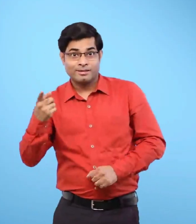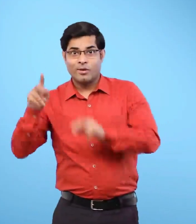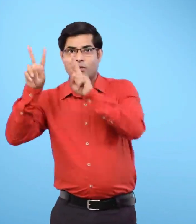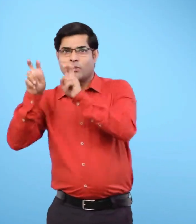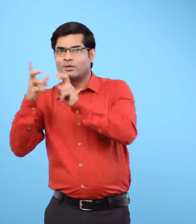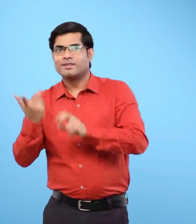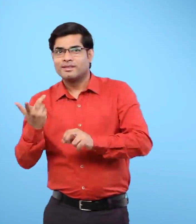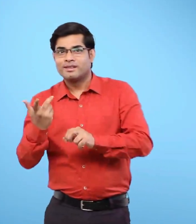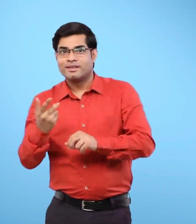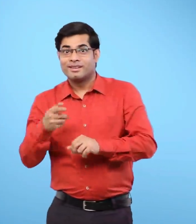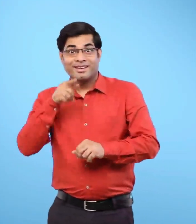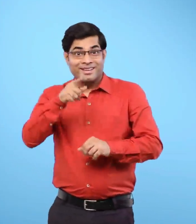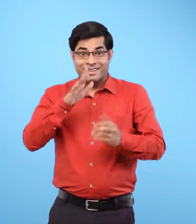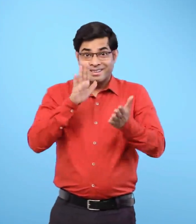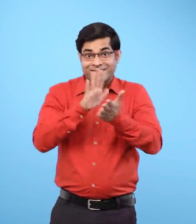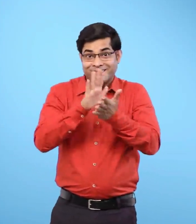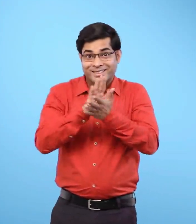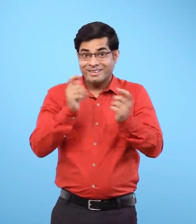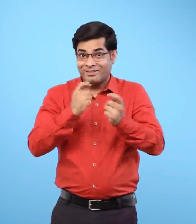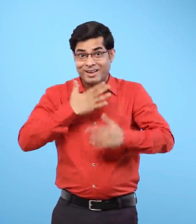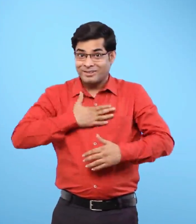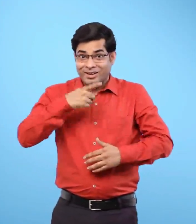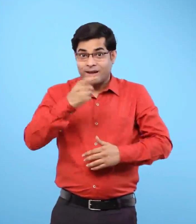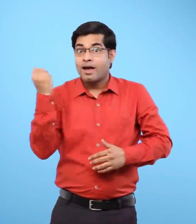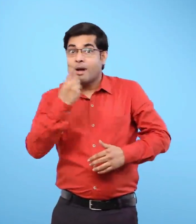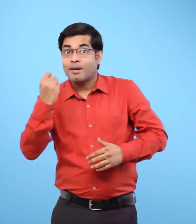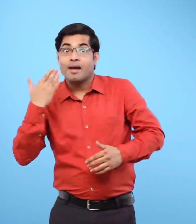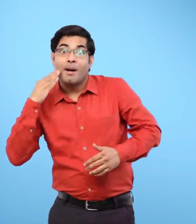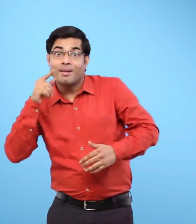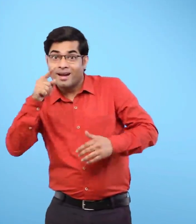Column 2 heading is Month in which it comes.